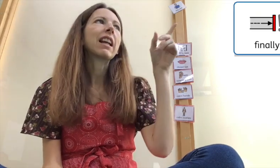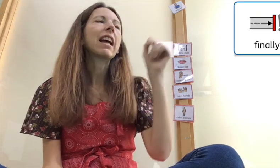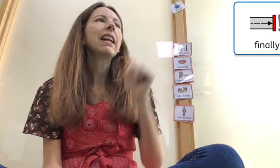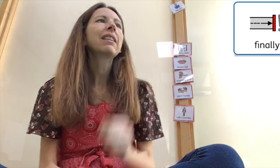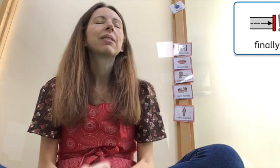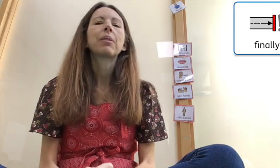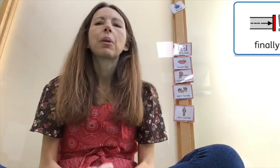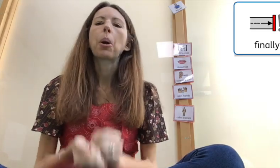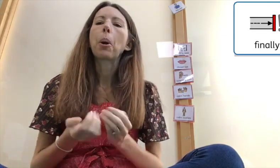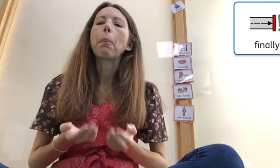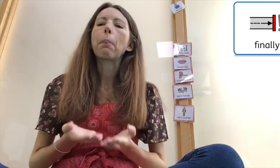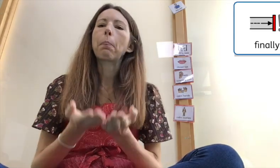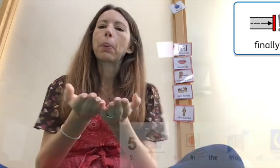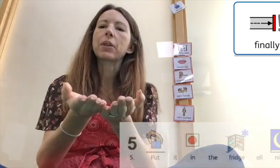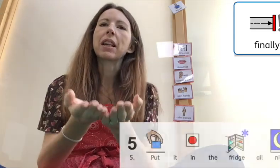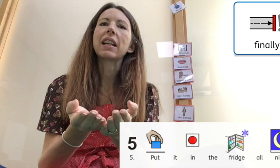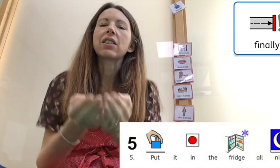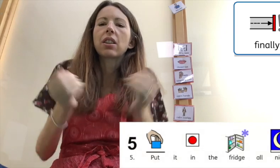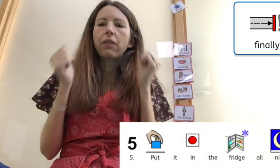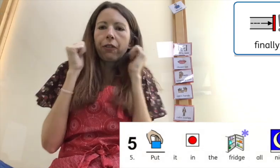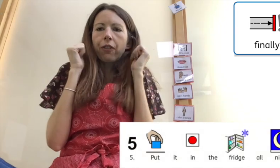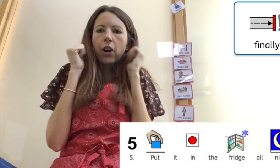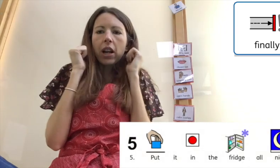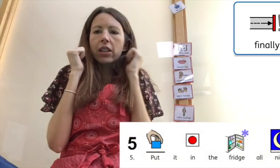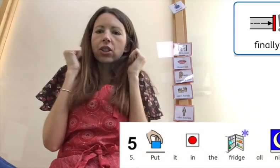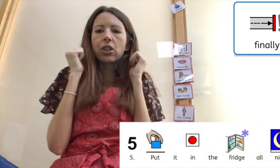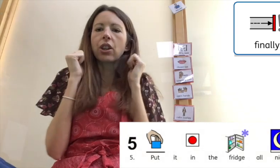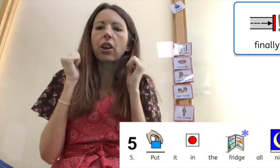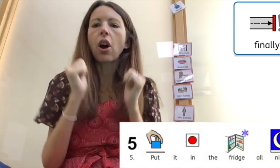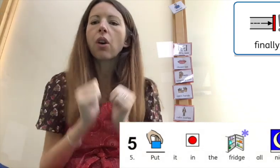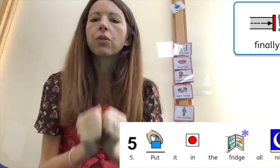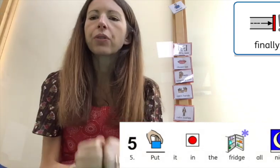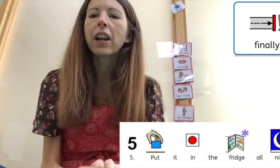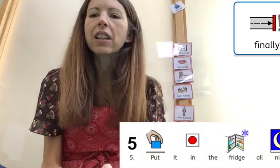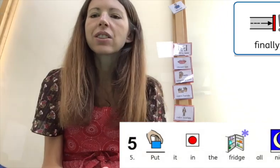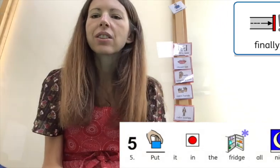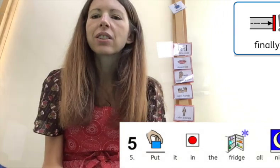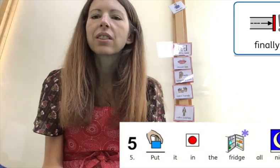Finally, put it into the fridge, the cold fridge,